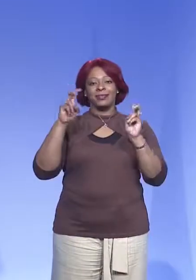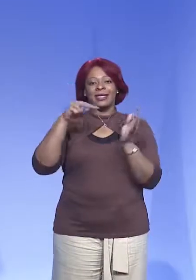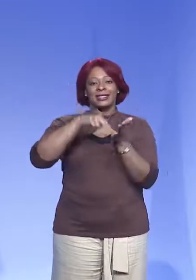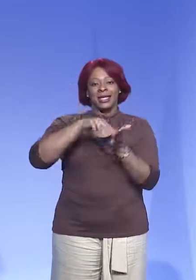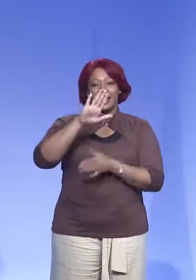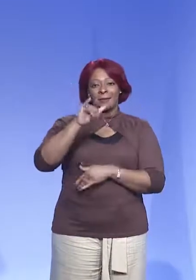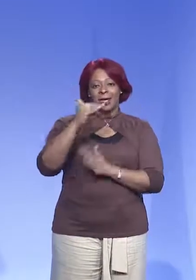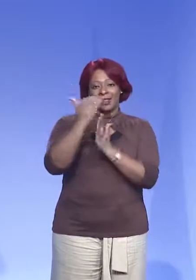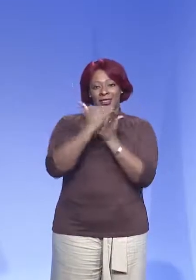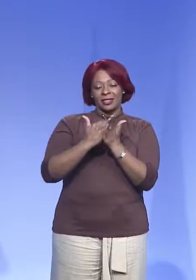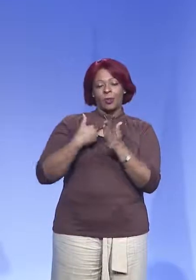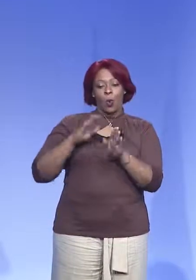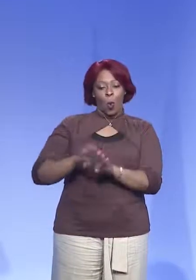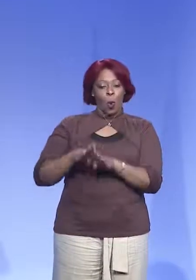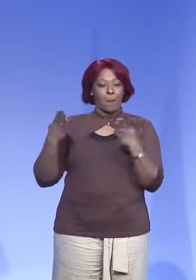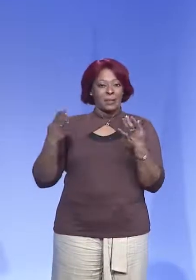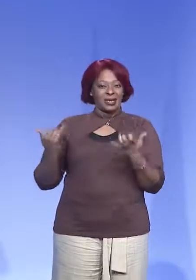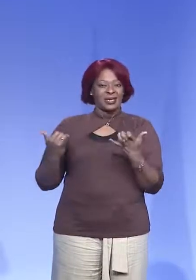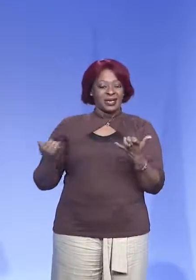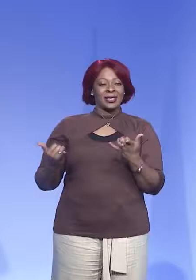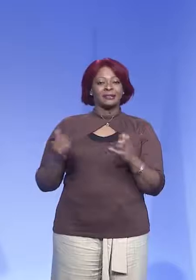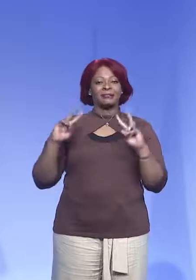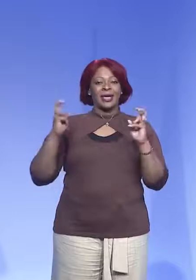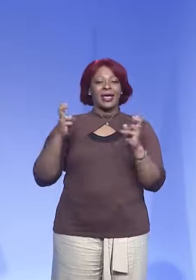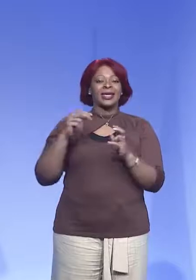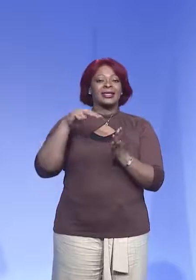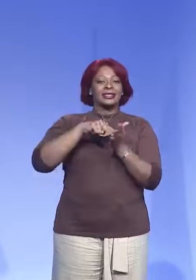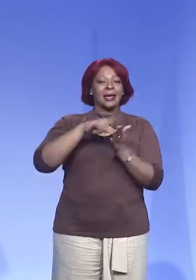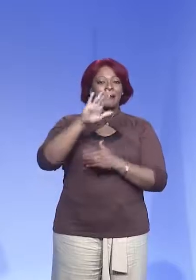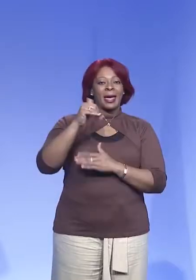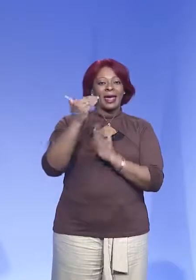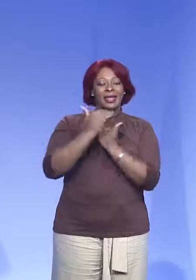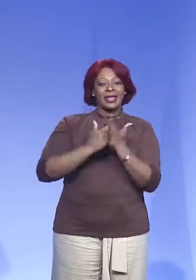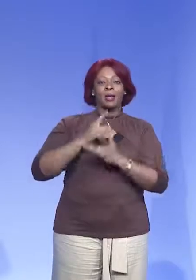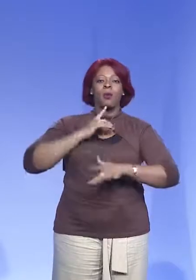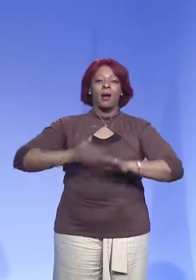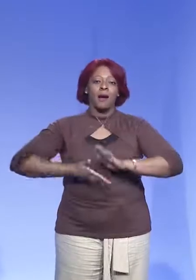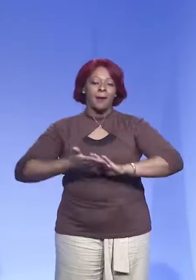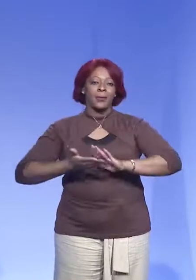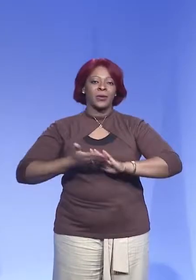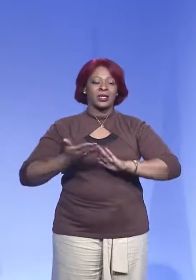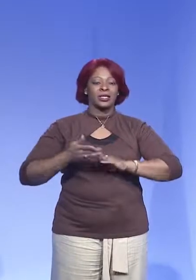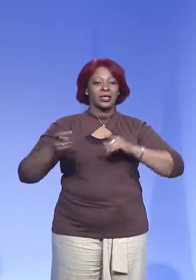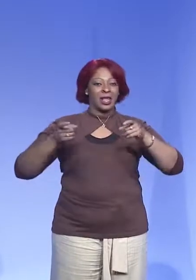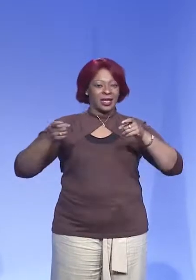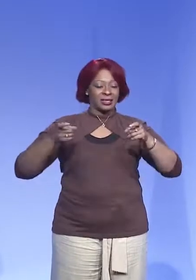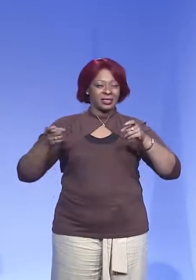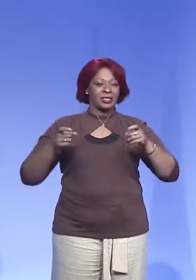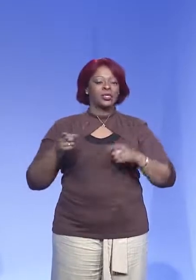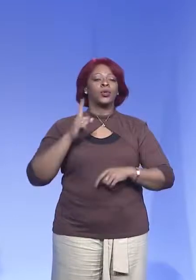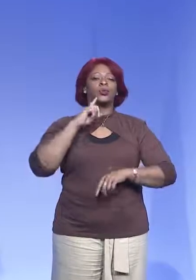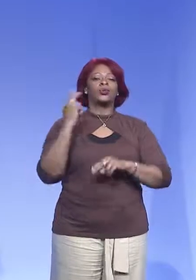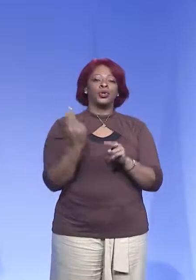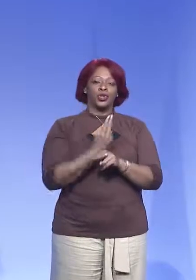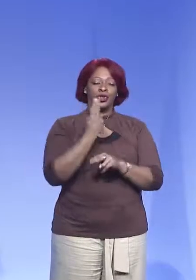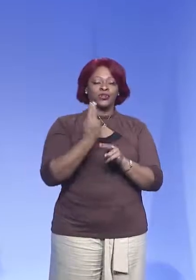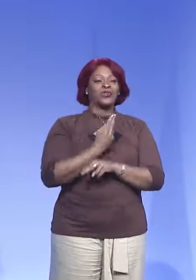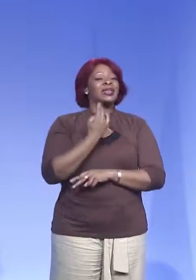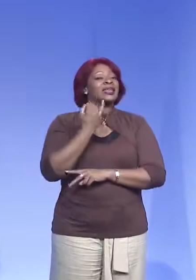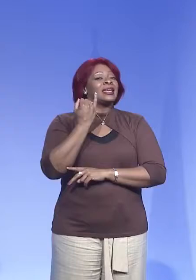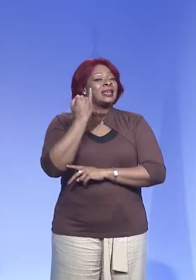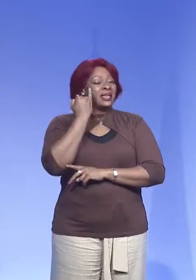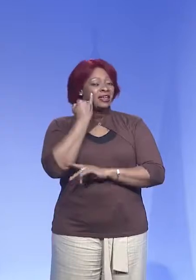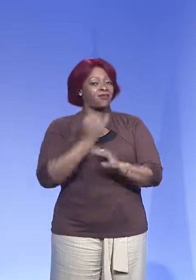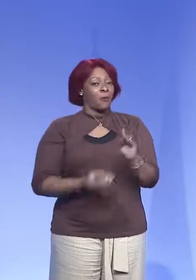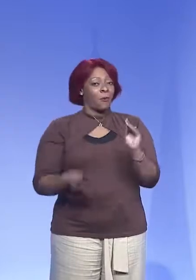that's what we are opening up today, is a standby list that will be operationalized and useful should